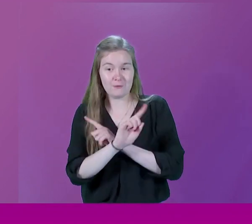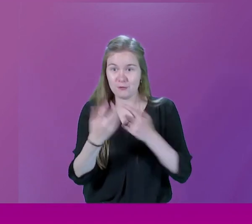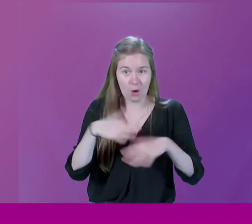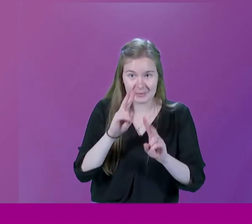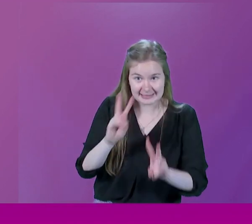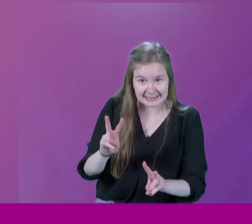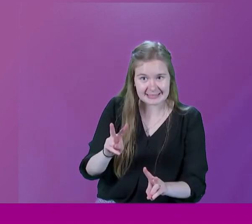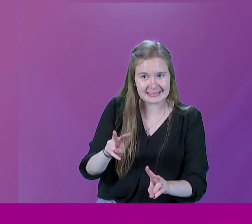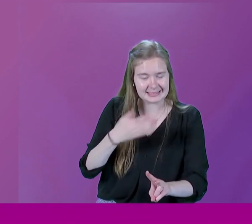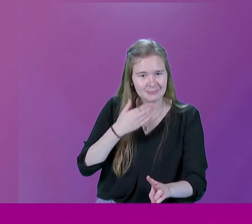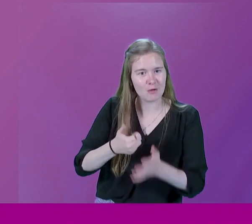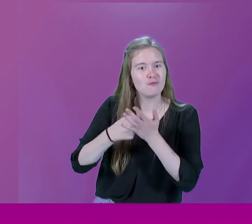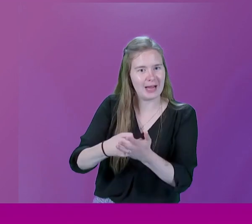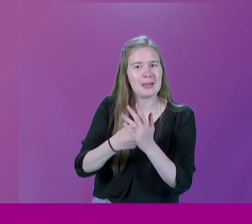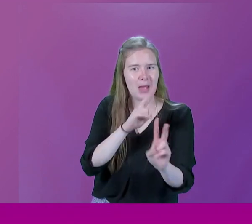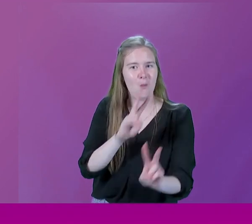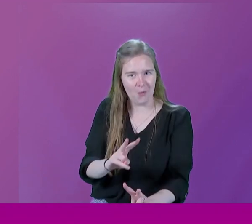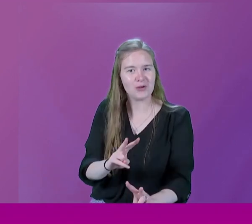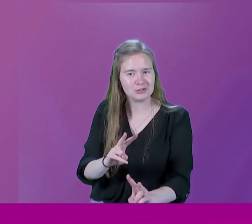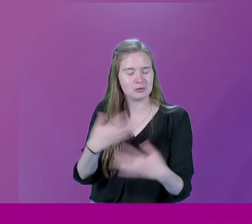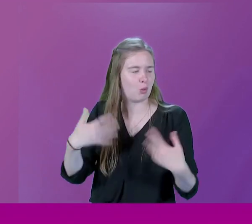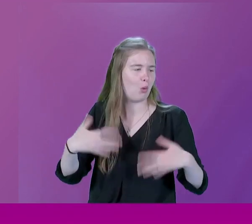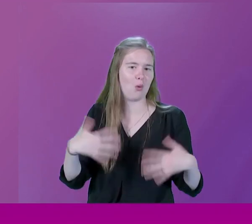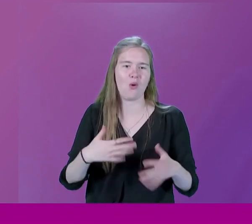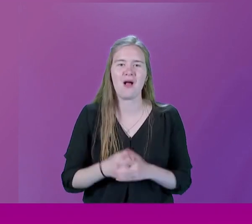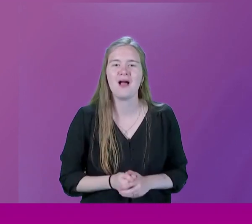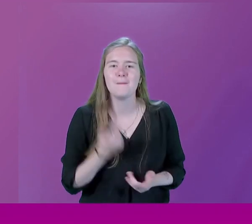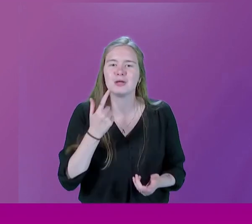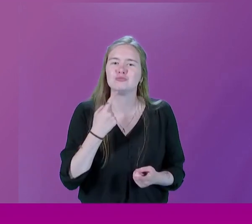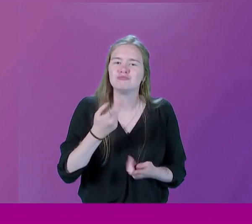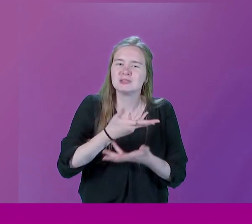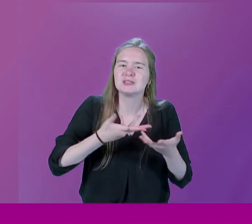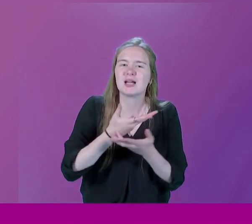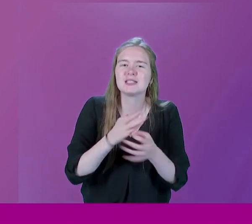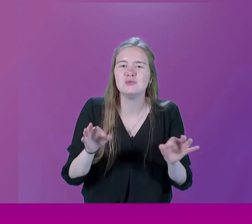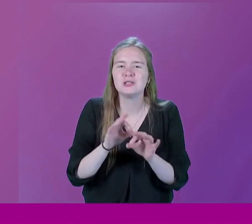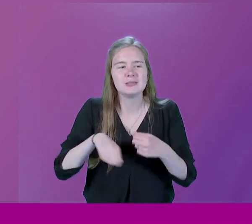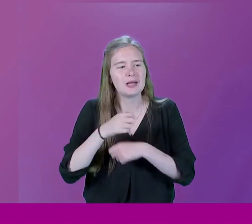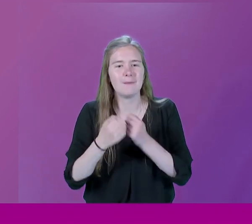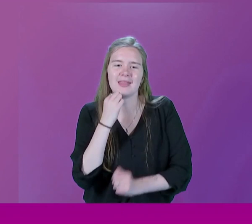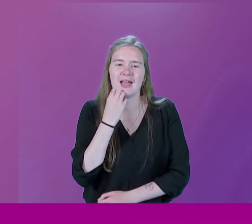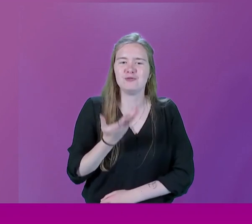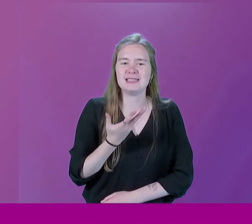I thoroughly recommend them. But you talk about music as being almost a daily medicine,